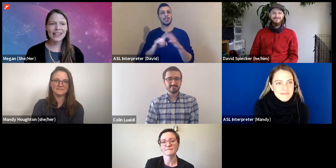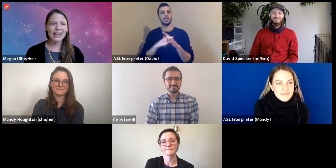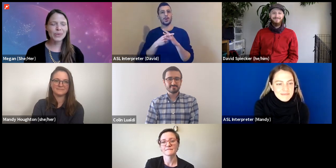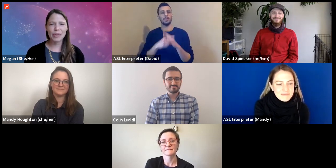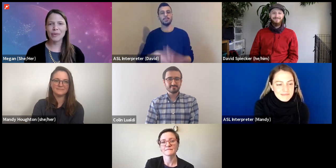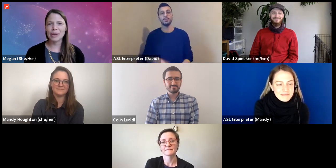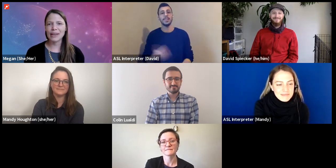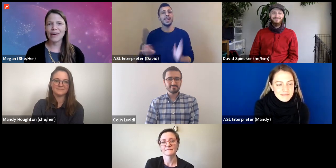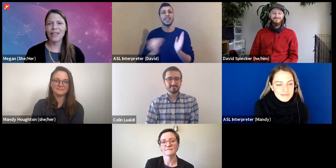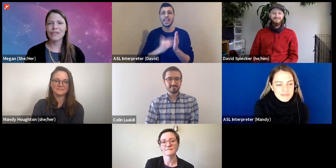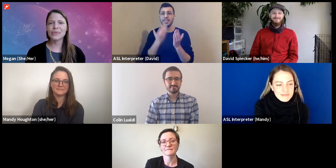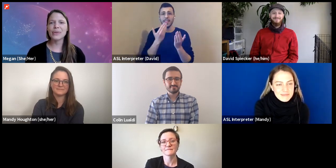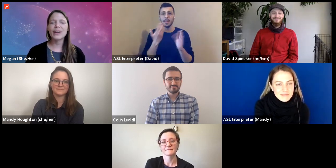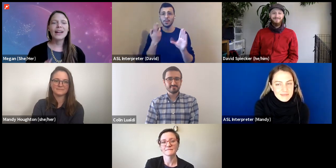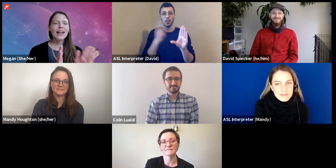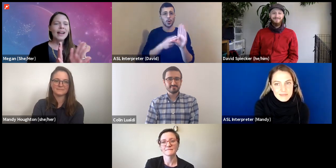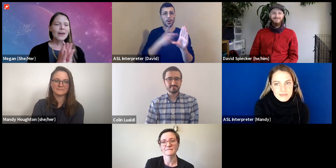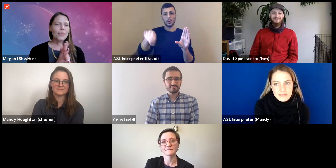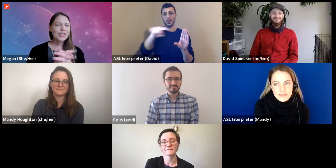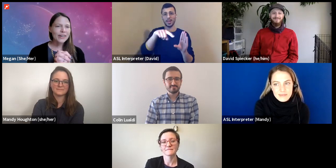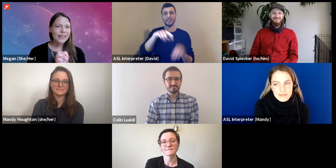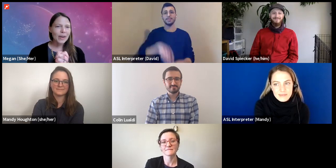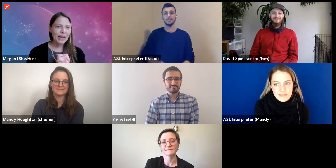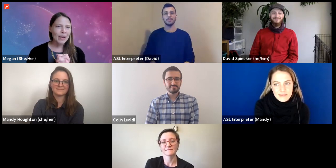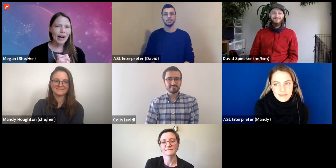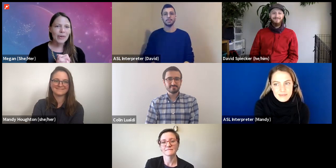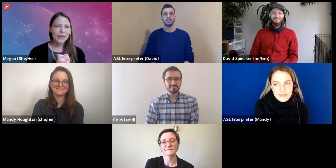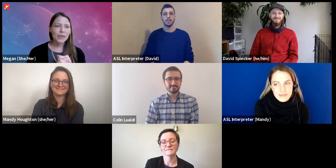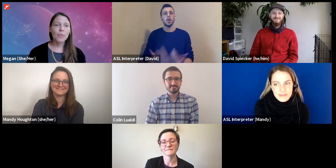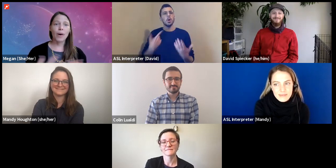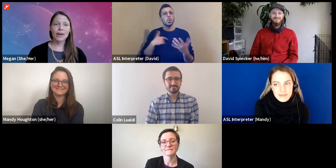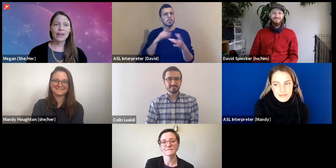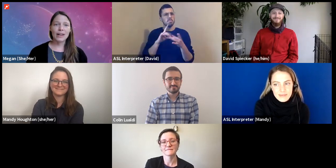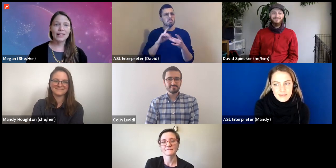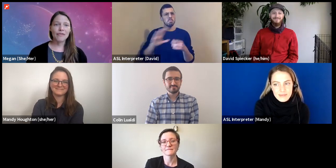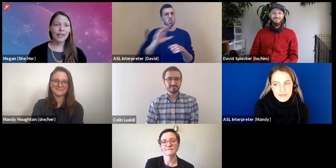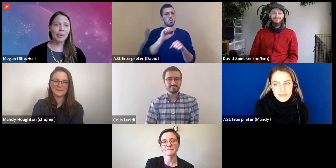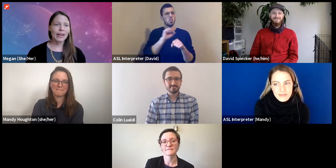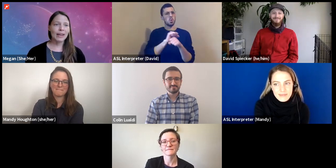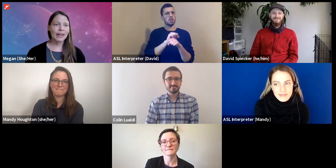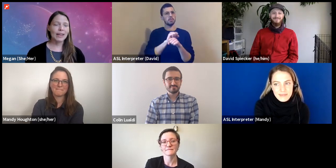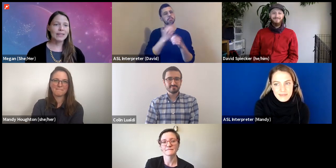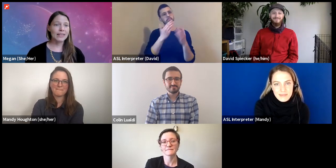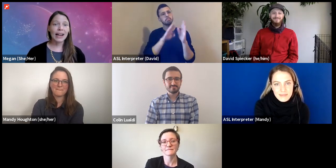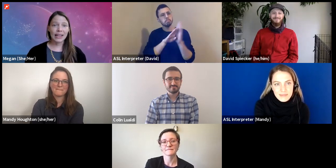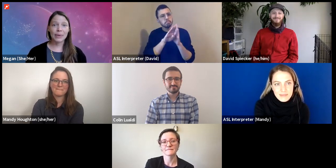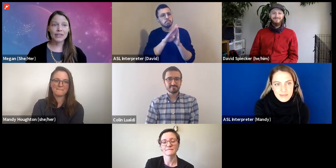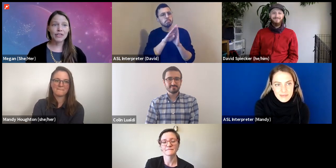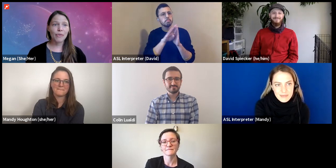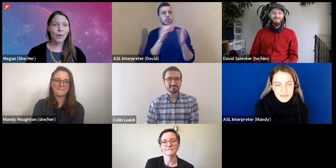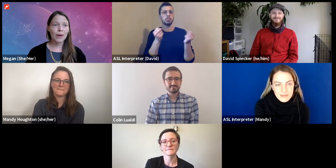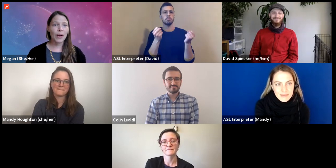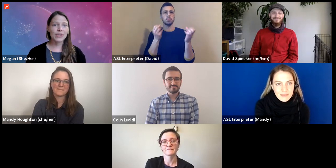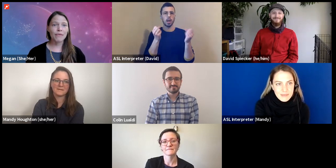And again, thank you so much for being here, all of you. So we talked a little bit about your work developing sign